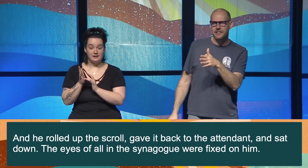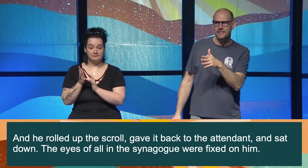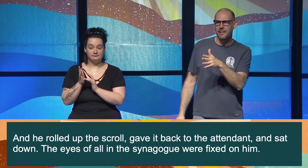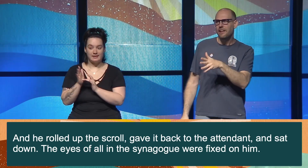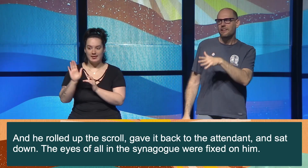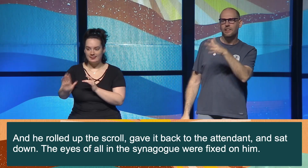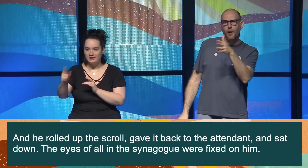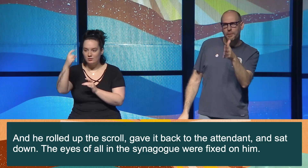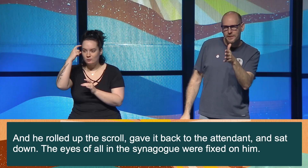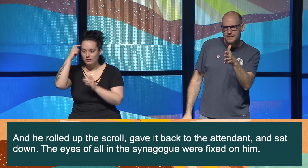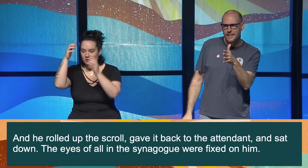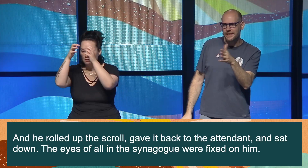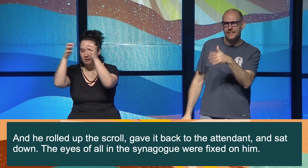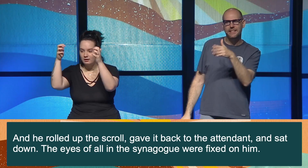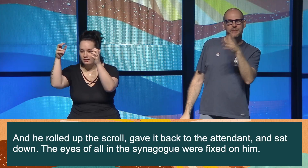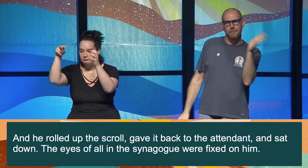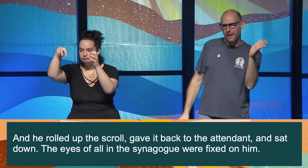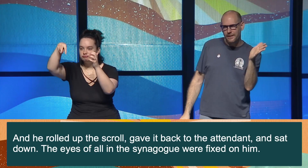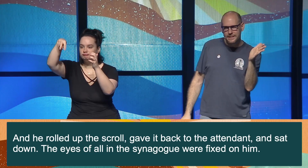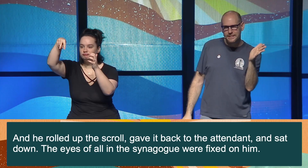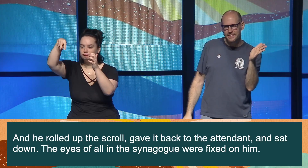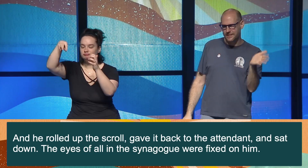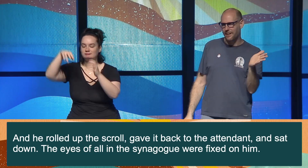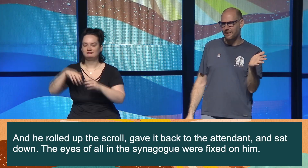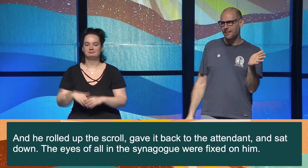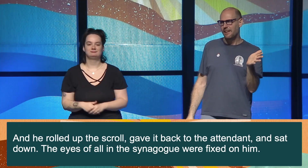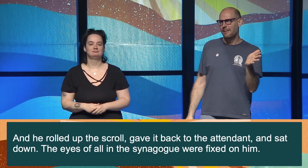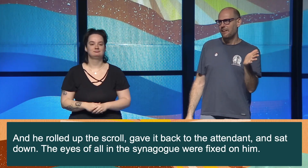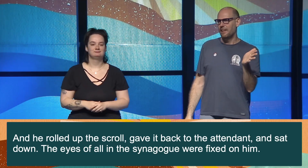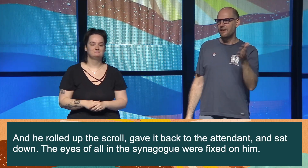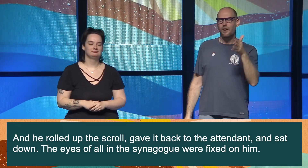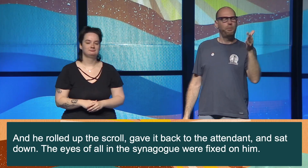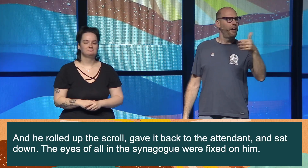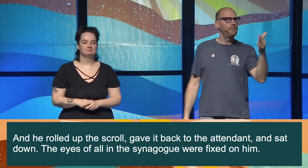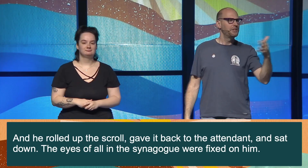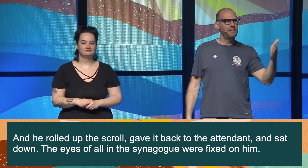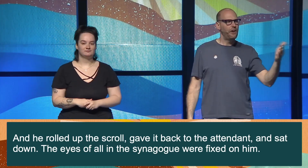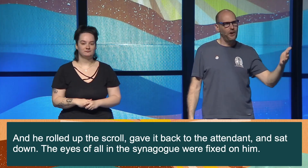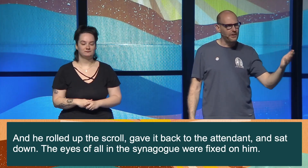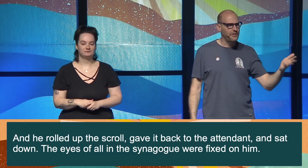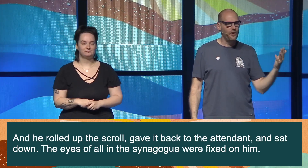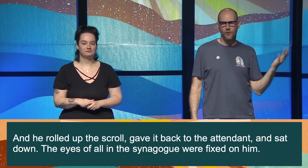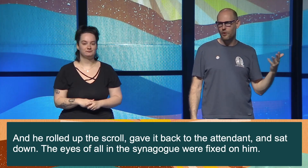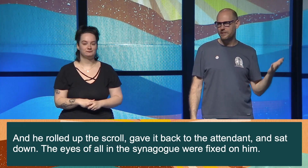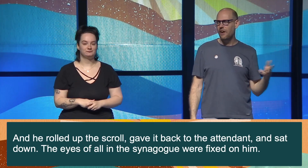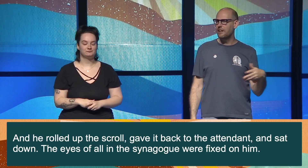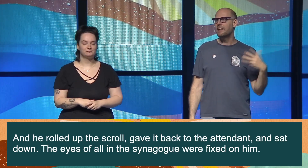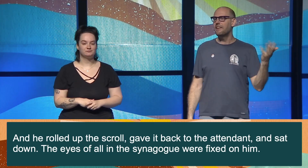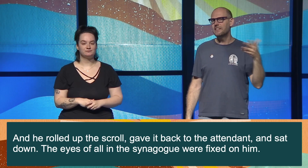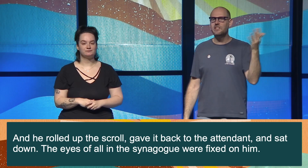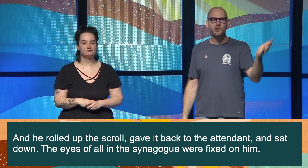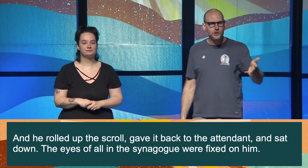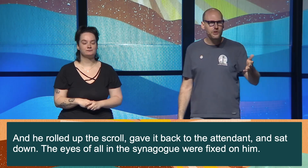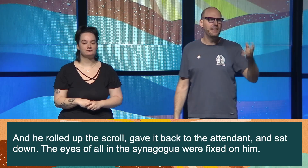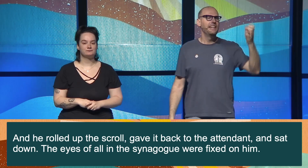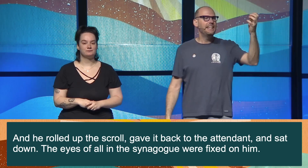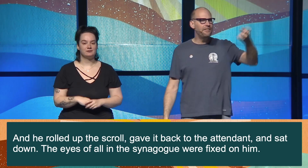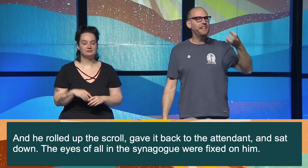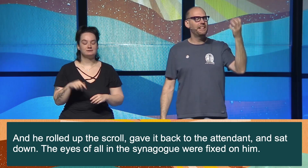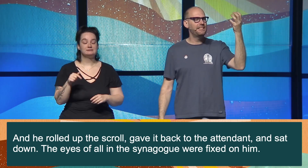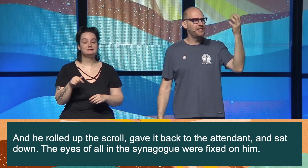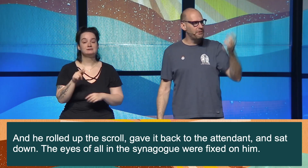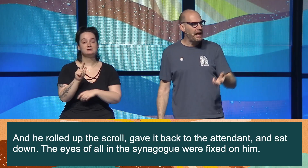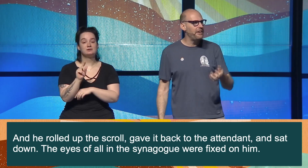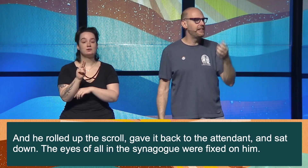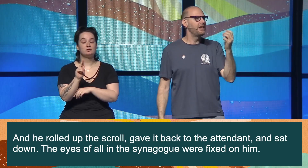isn't this the carpenter's kid? Isn't this Mary's son? A prophet is without honor in their own hometown. And again, this is Luke